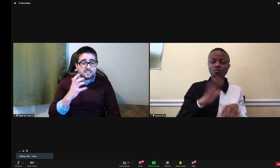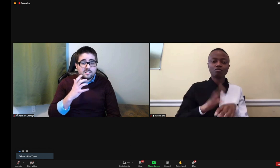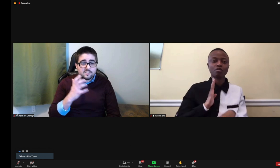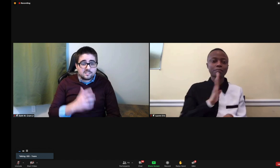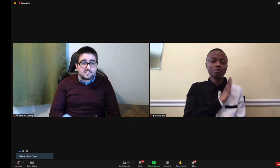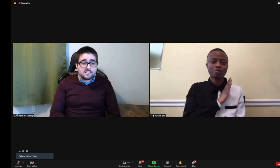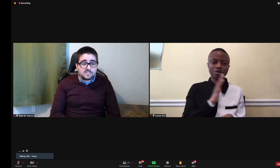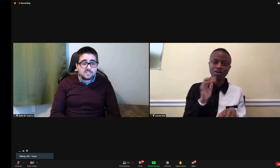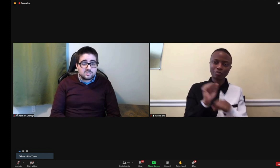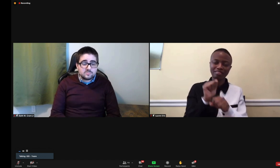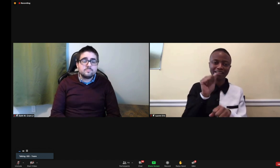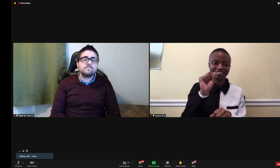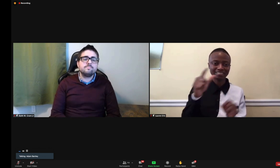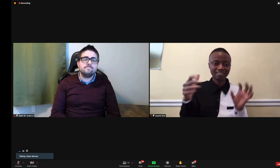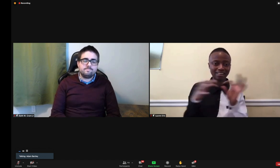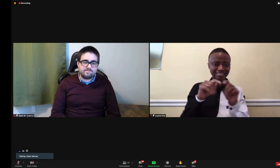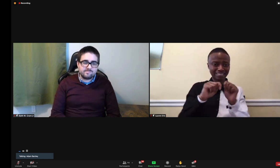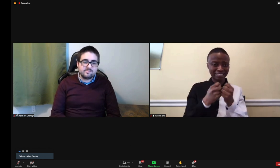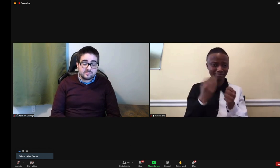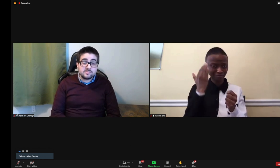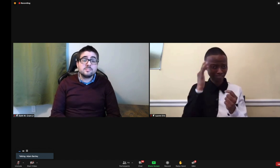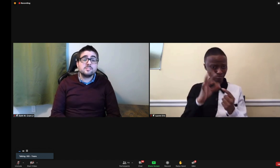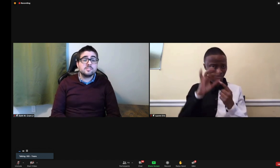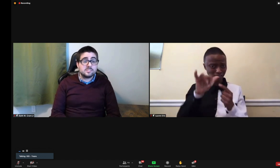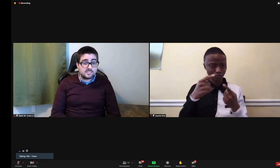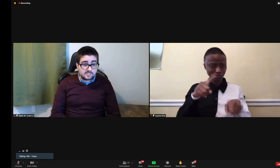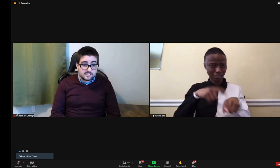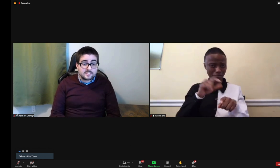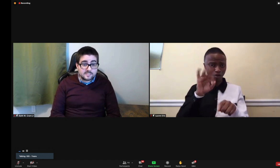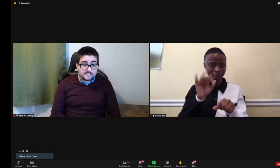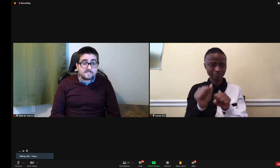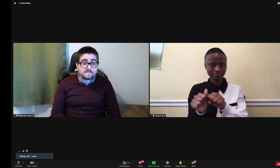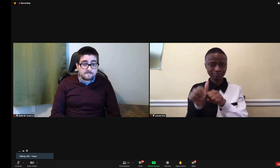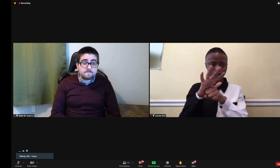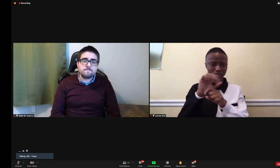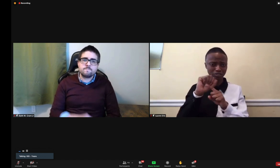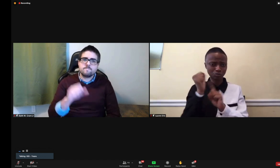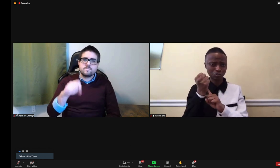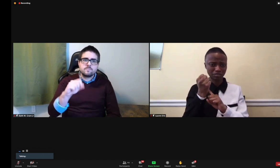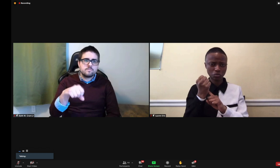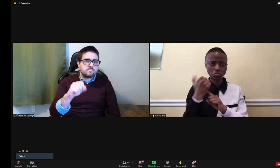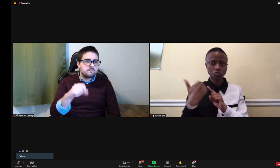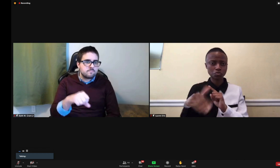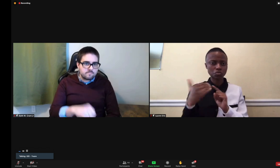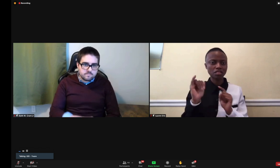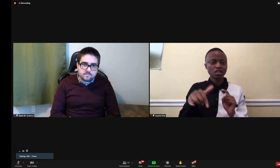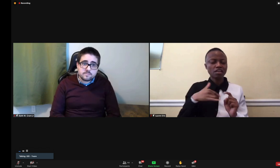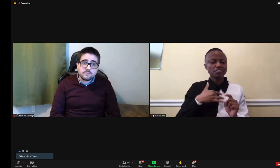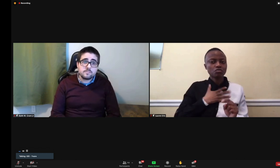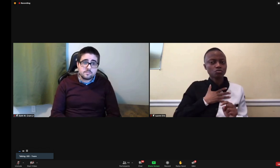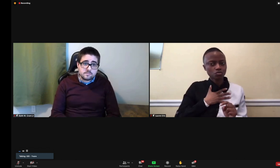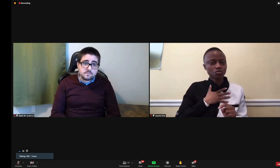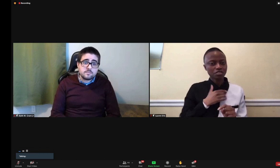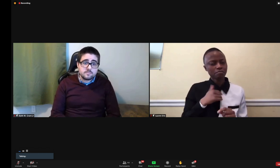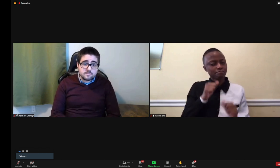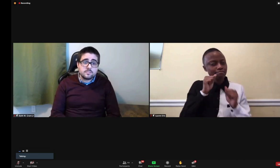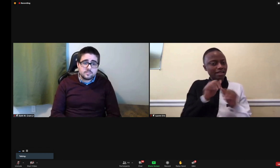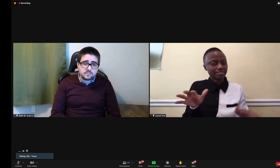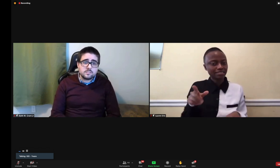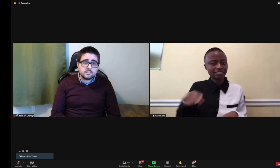to be on the board, working with the ASL Connect team, especially during the times of, you know, COVID-19. I just, I